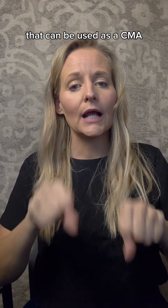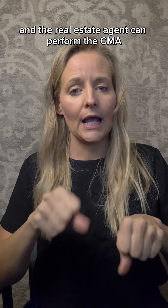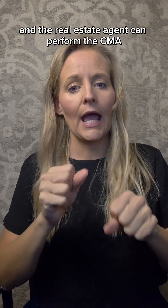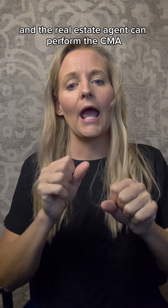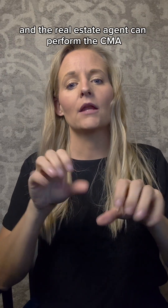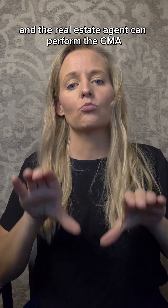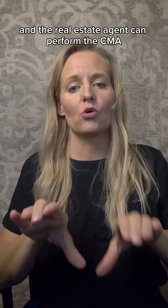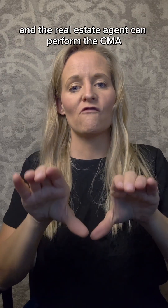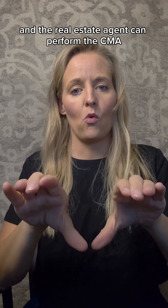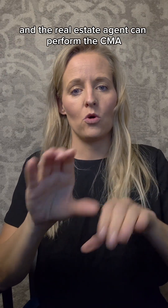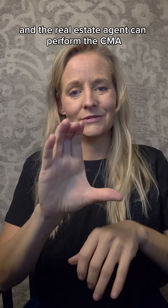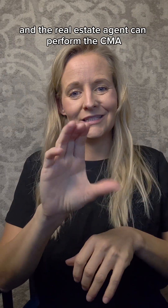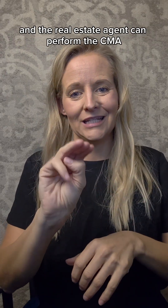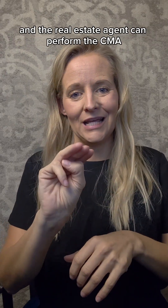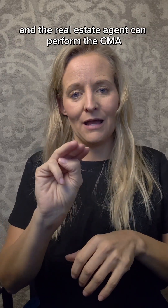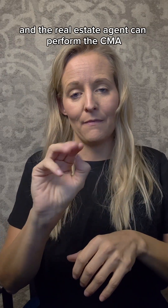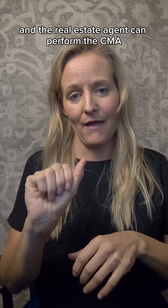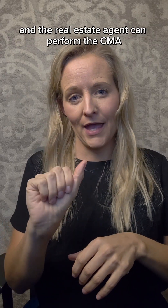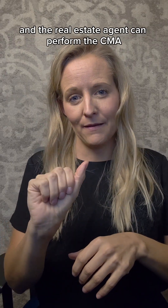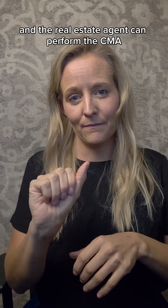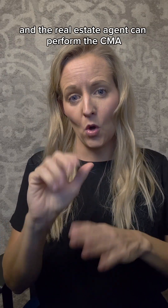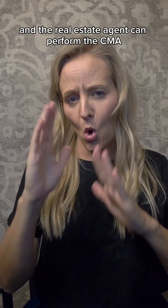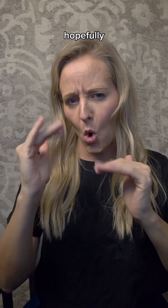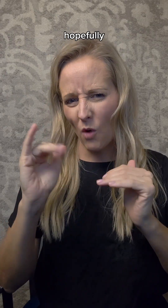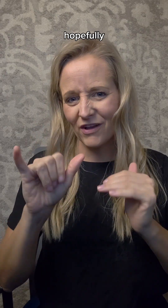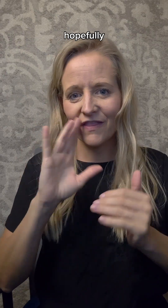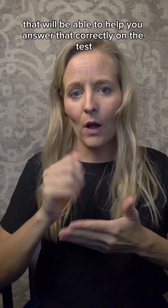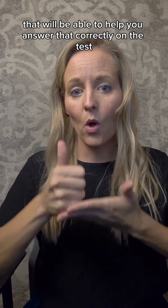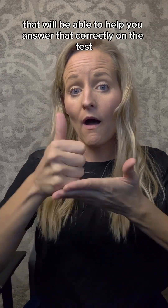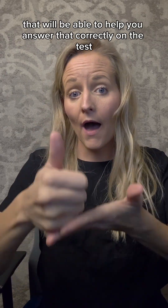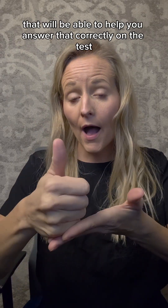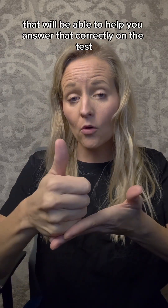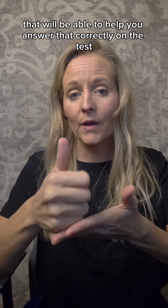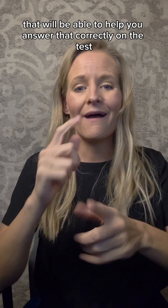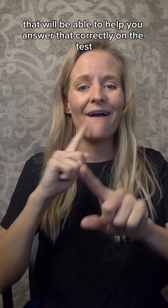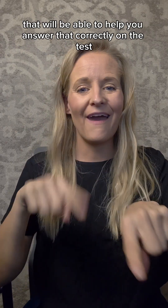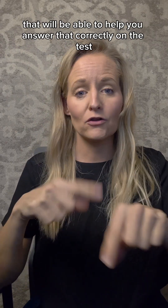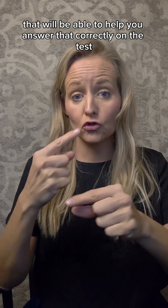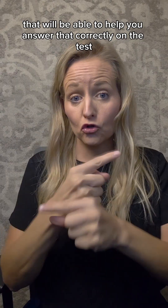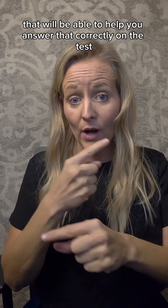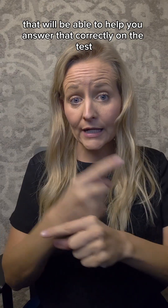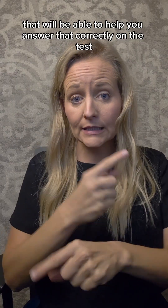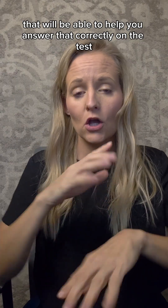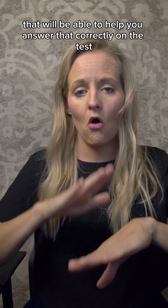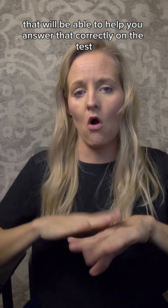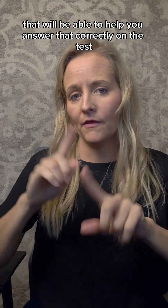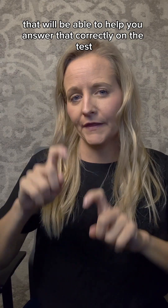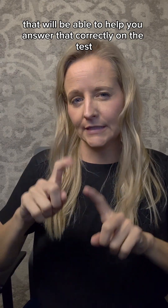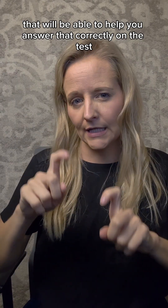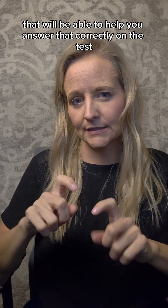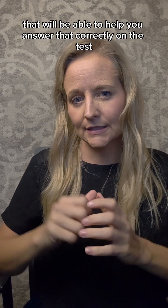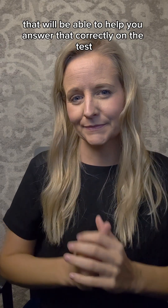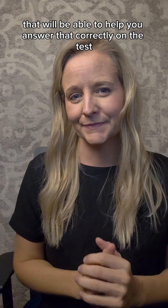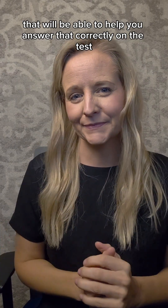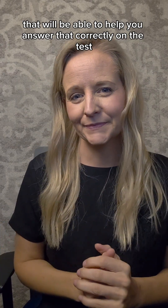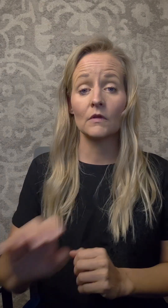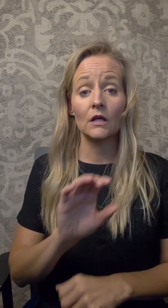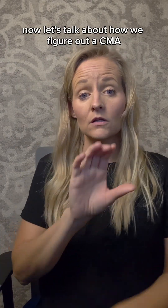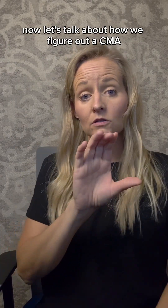the real estate agent can perform the CMA. Hopefully that will be able to help you answer that correctly on the test. Now